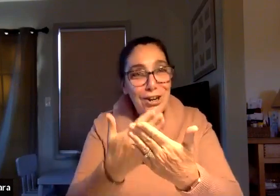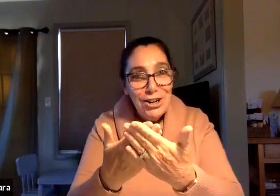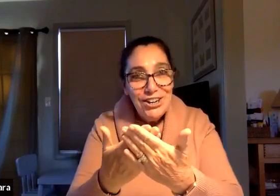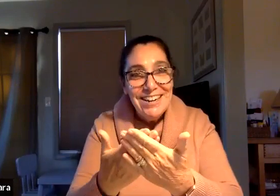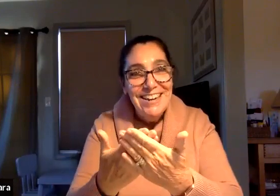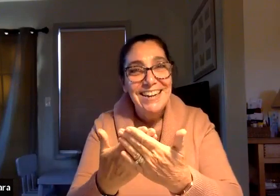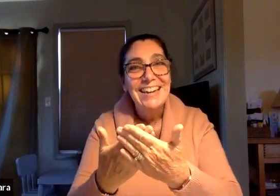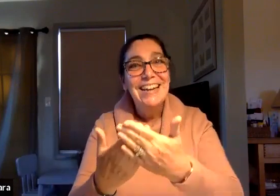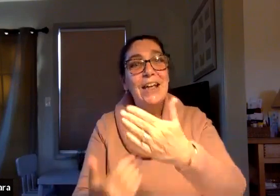Good